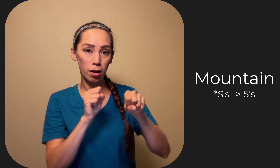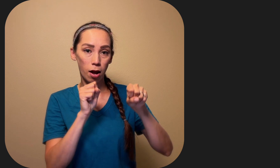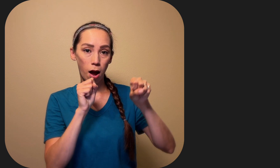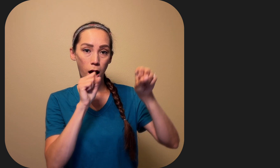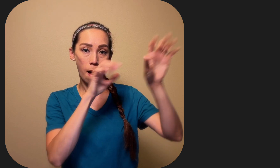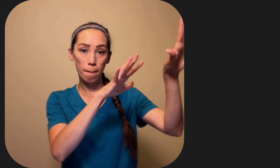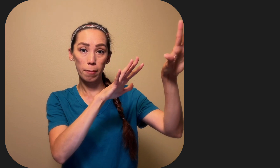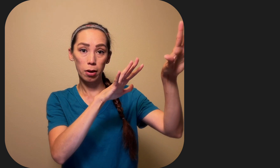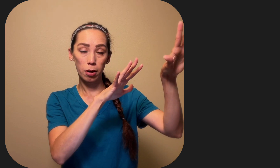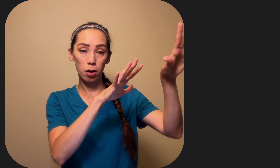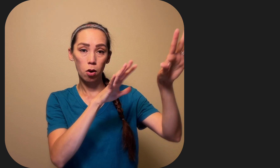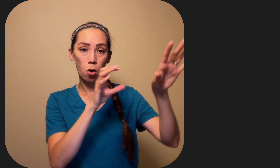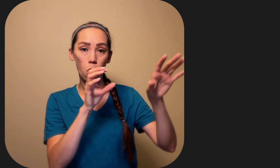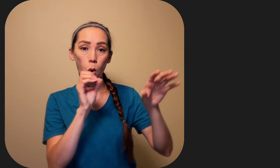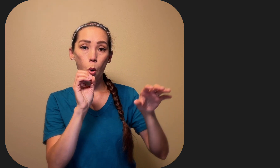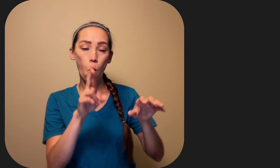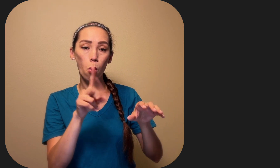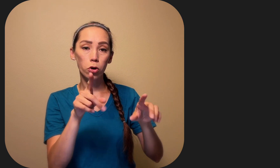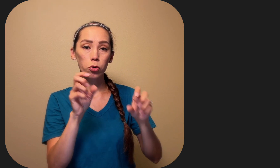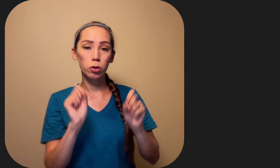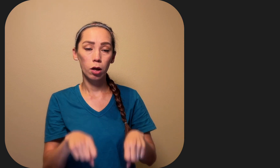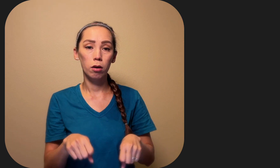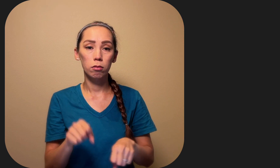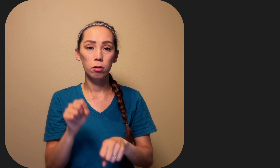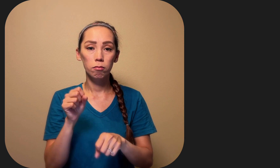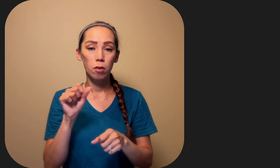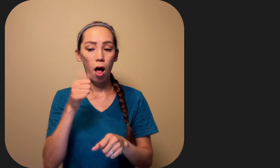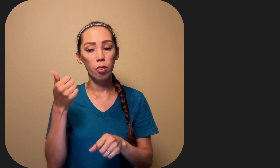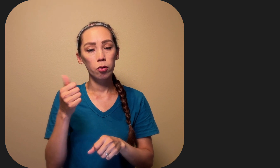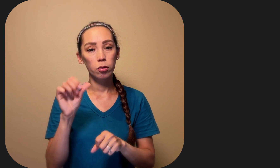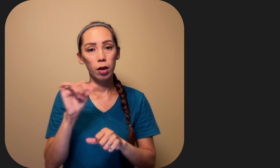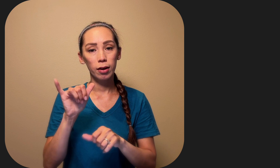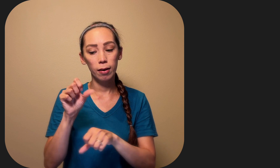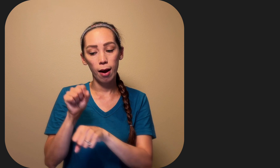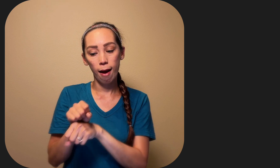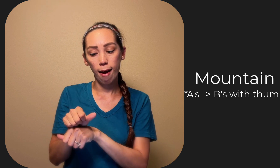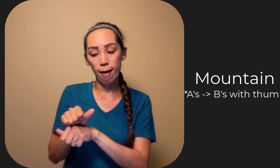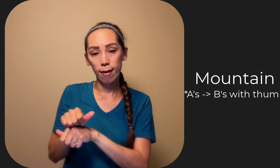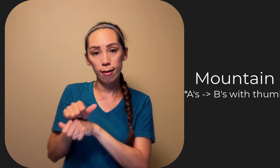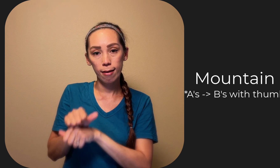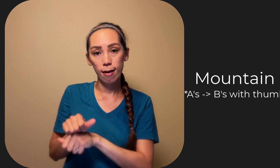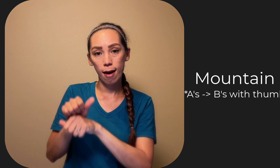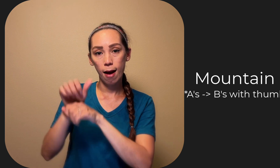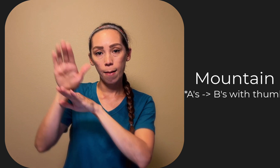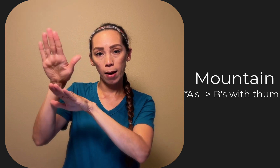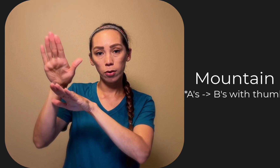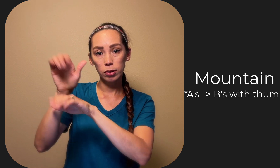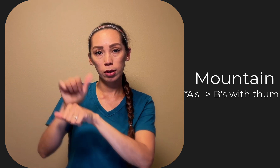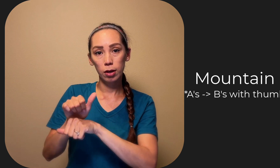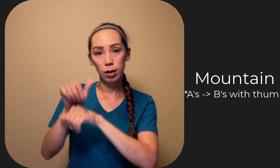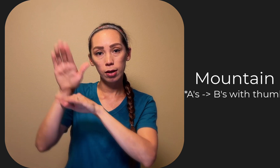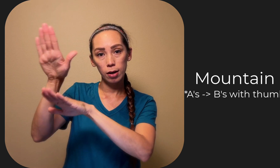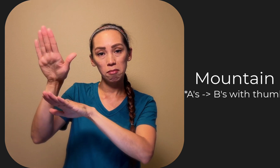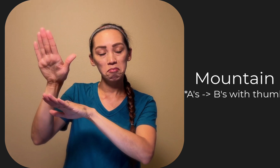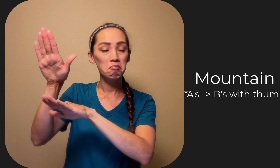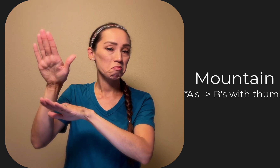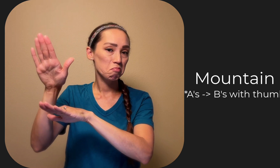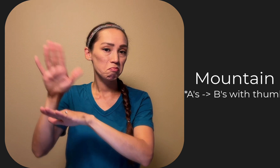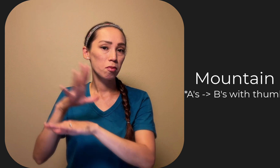use the S's and then go up, or you can kind of do like this other hand shape, kind of like the A and